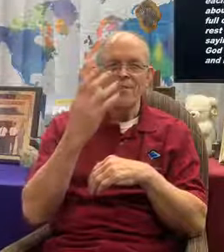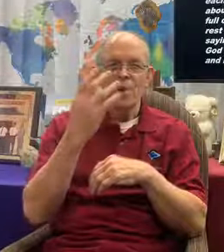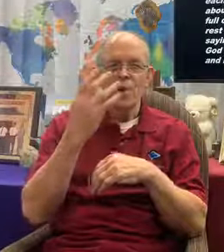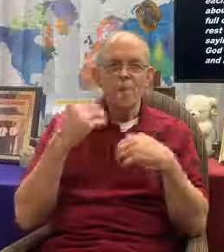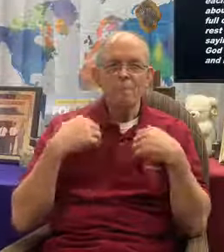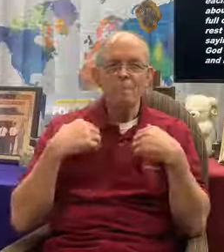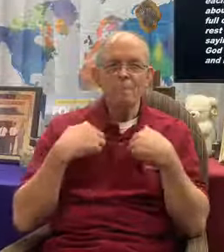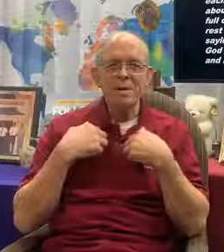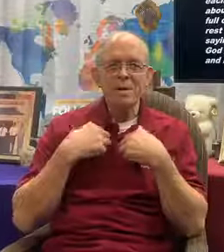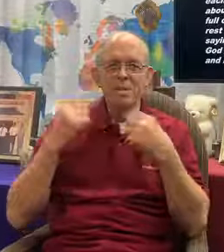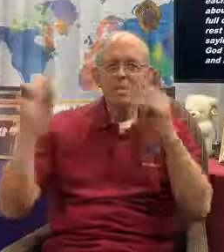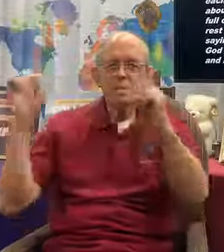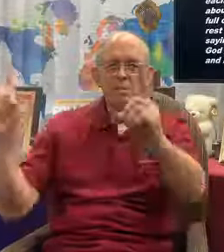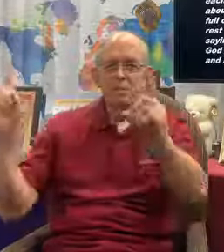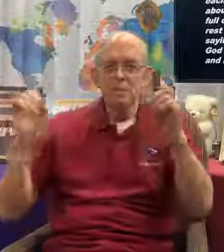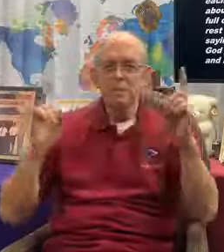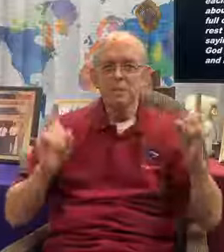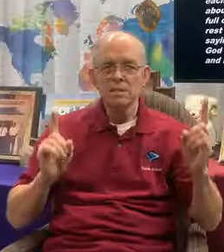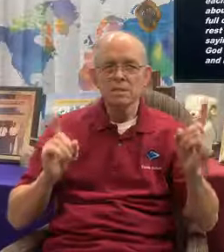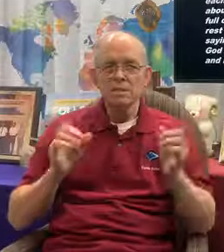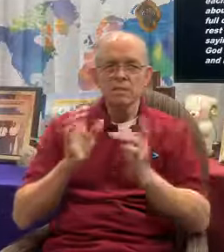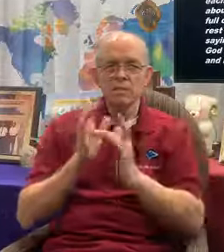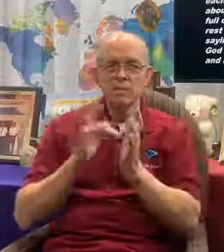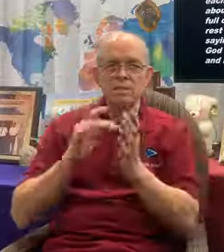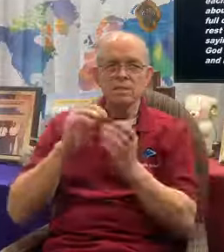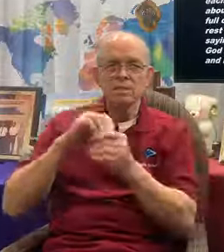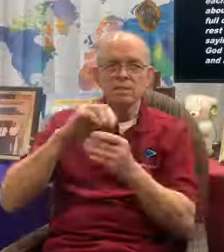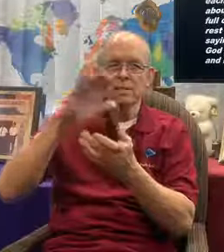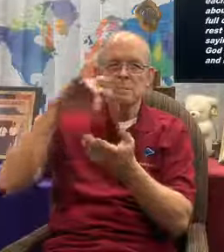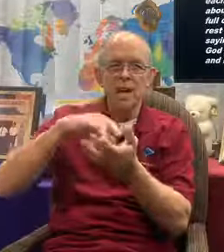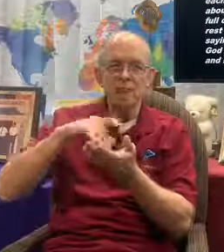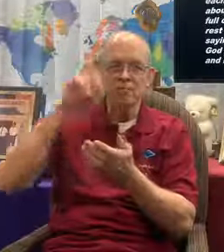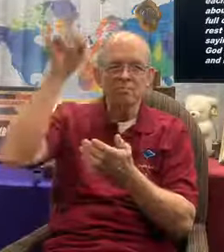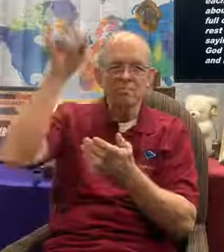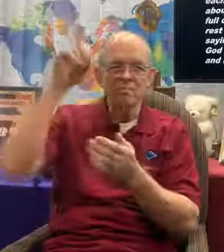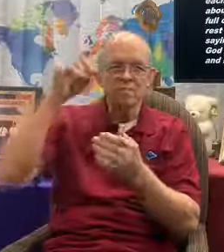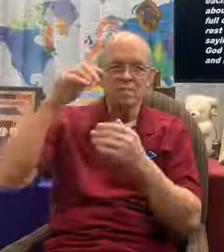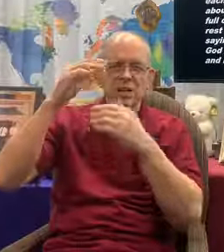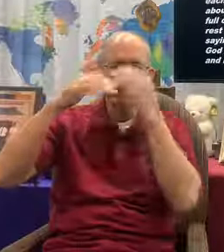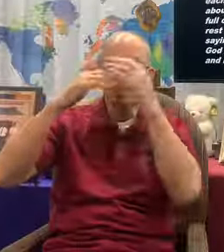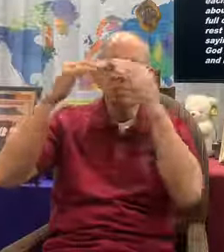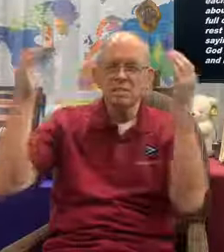For peace be in the matter in heaven.